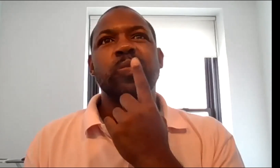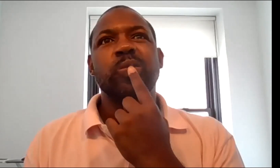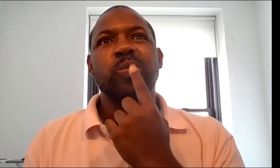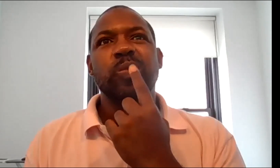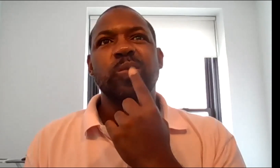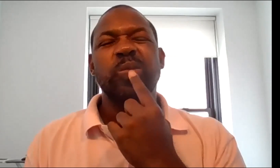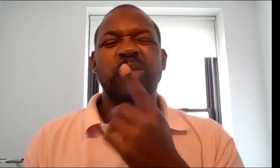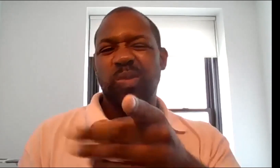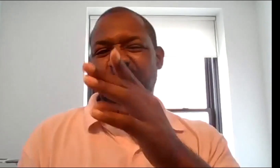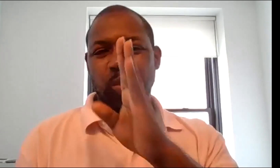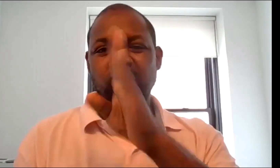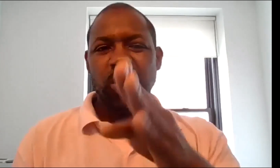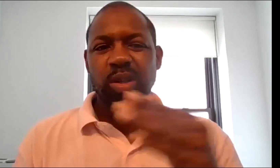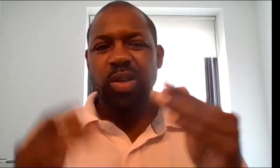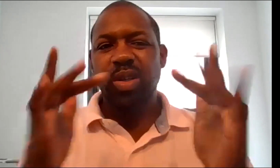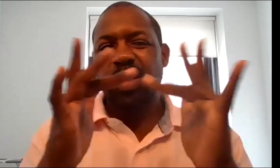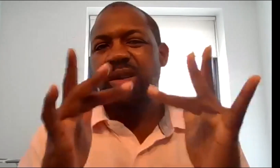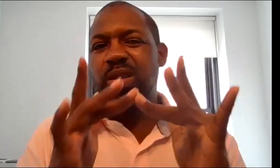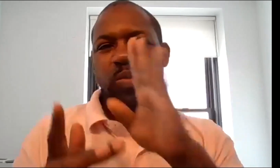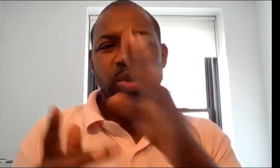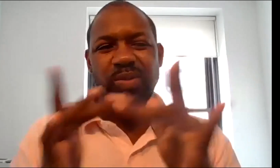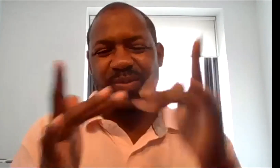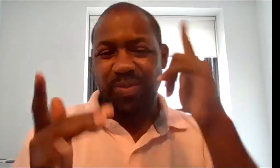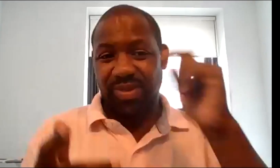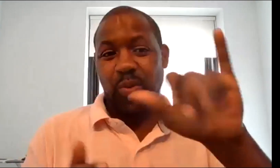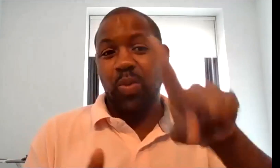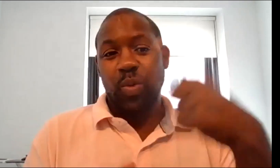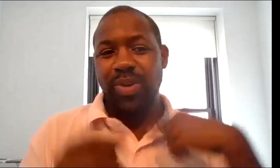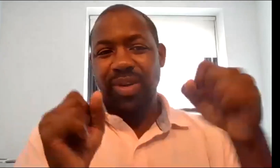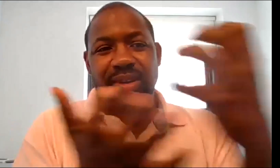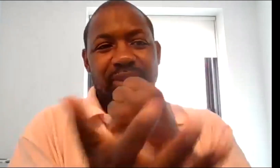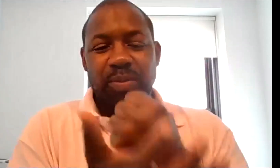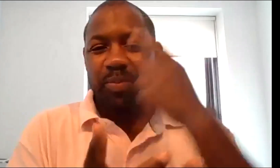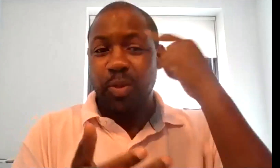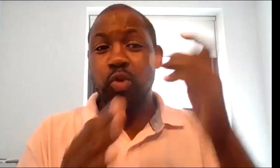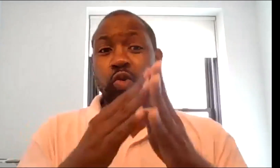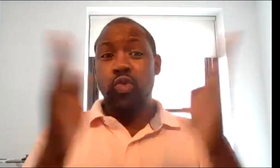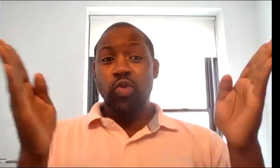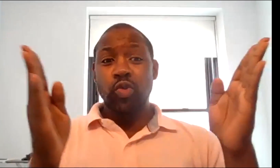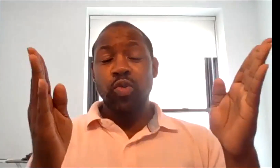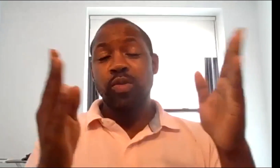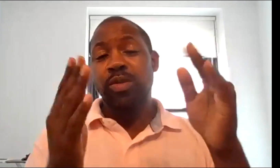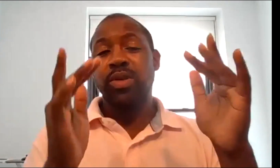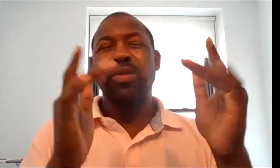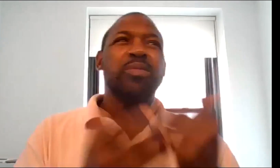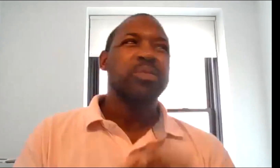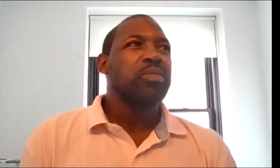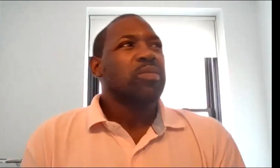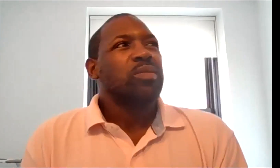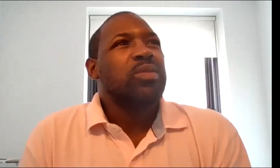I'm thinking. Or should it be Pam? I think we should have a direct contact. If it's too, let